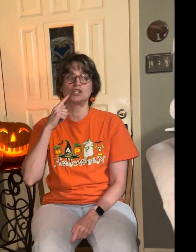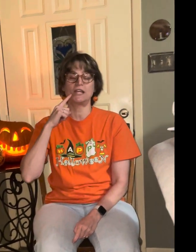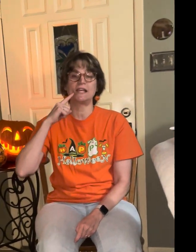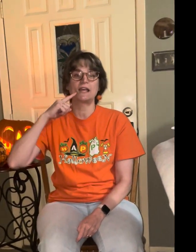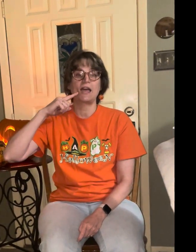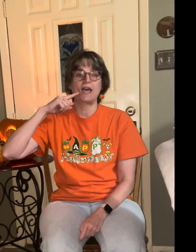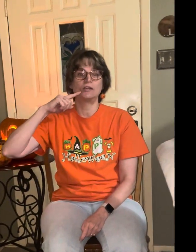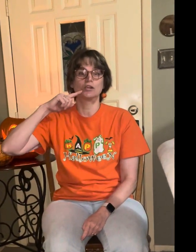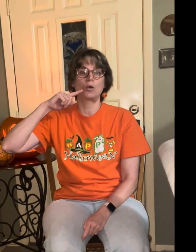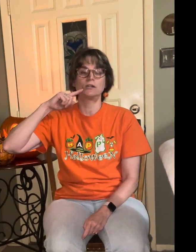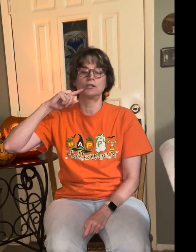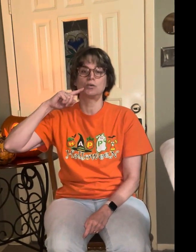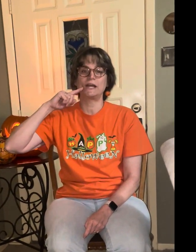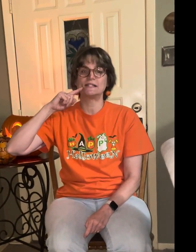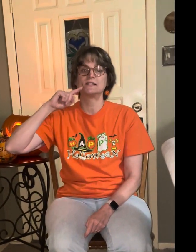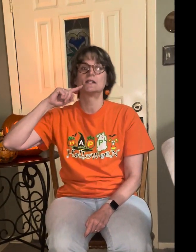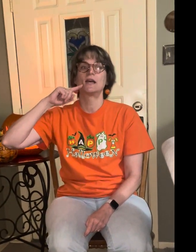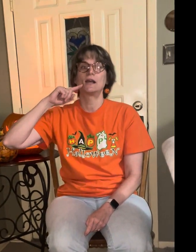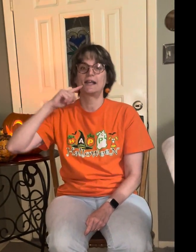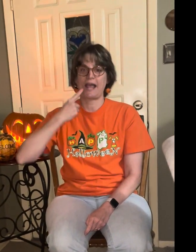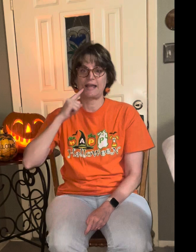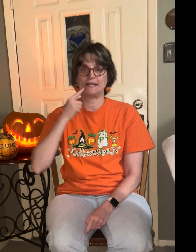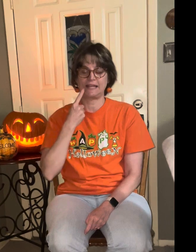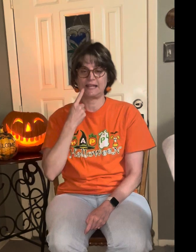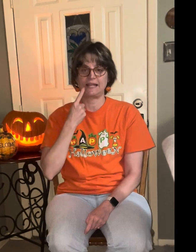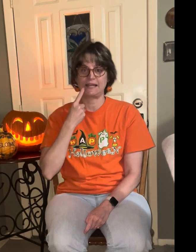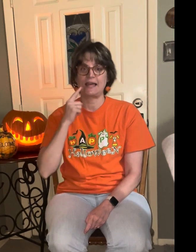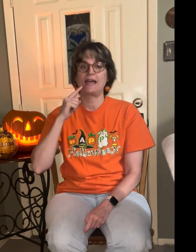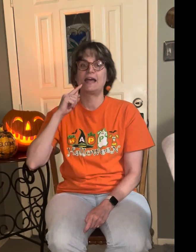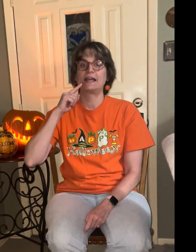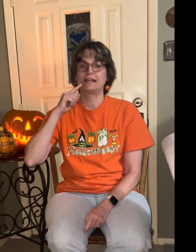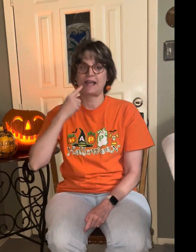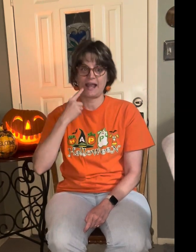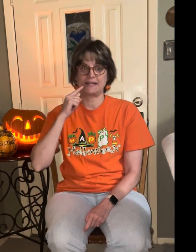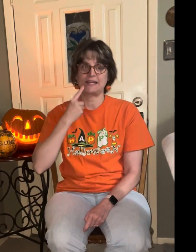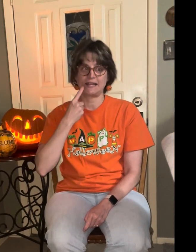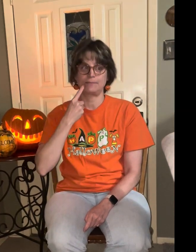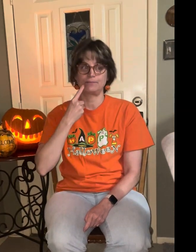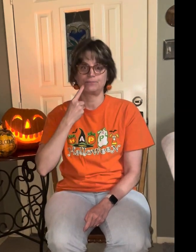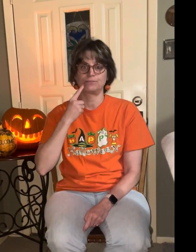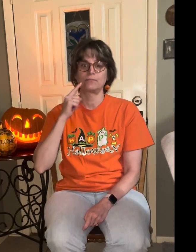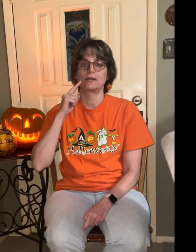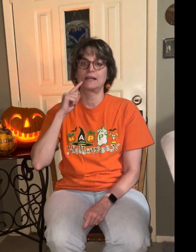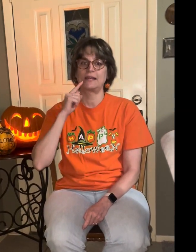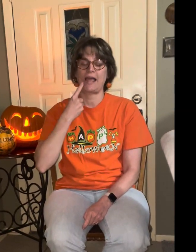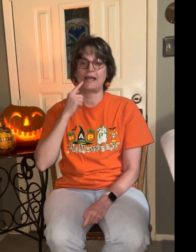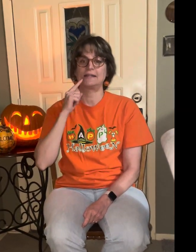cheek, and you're going to twist. Candy, candy, candy.